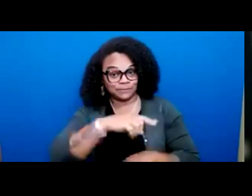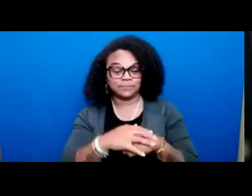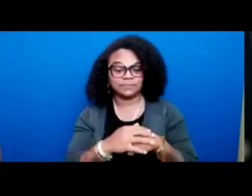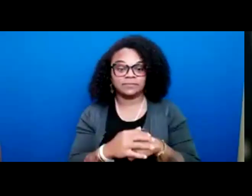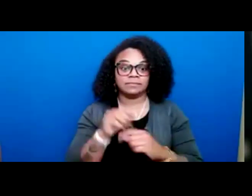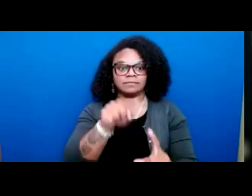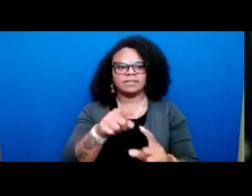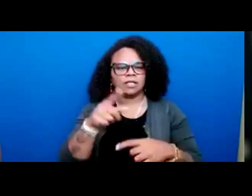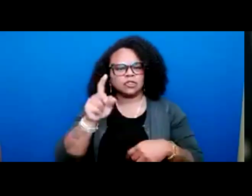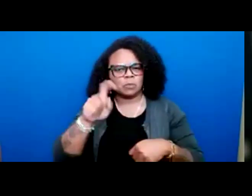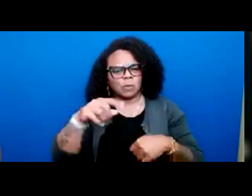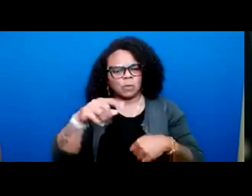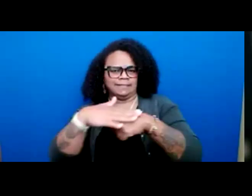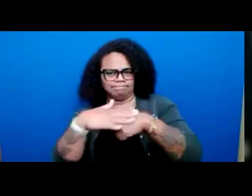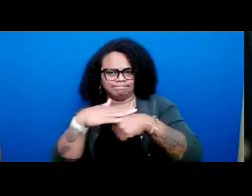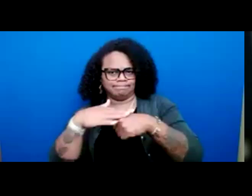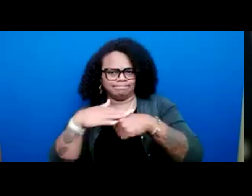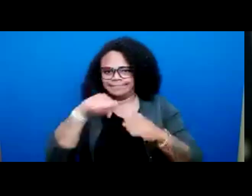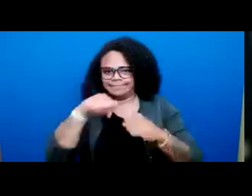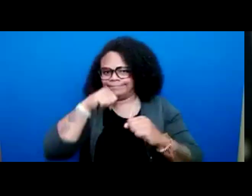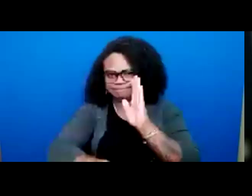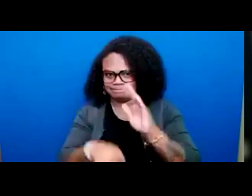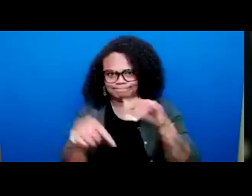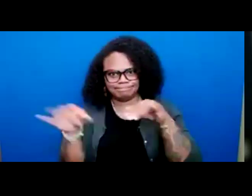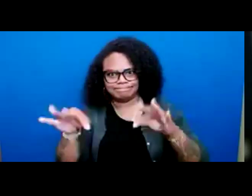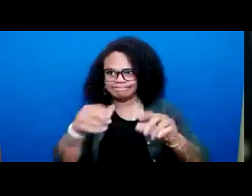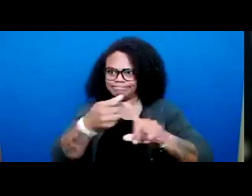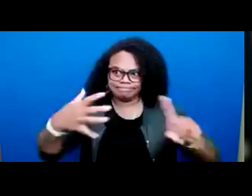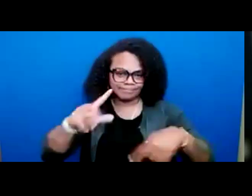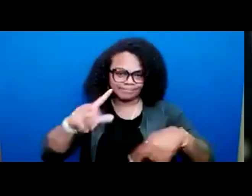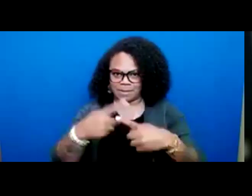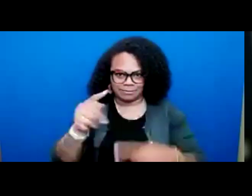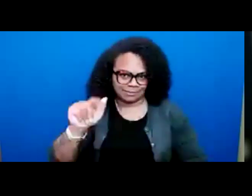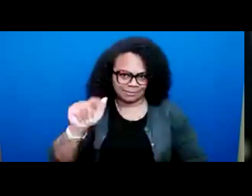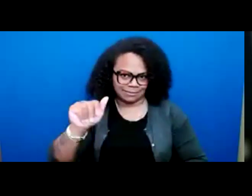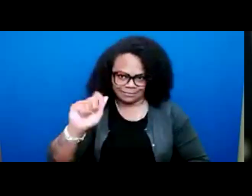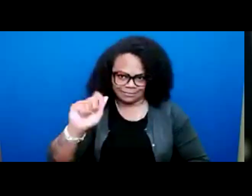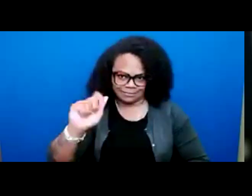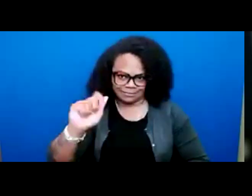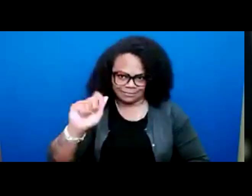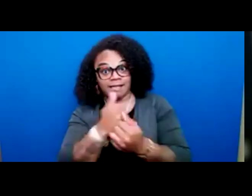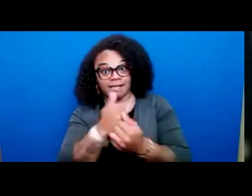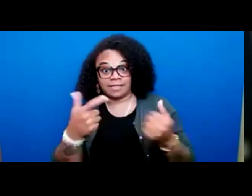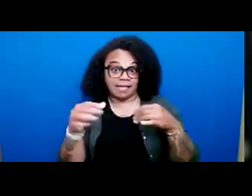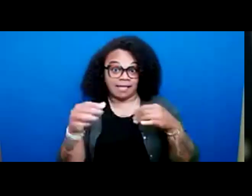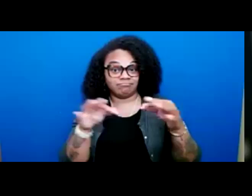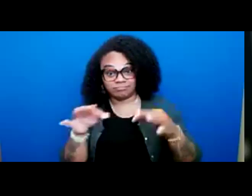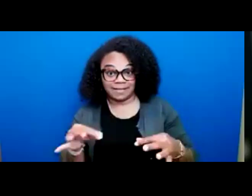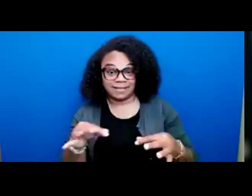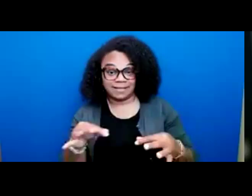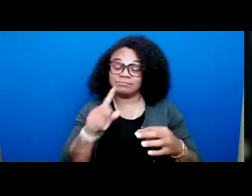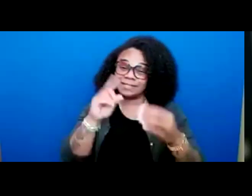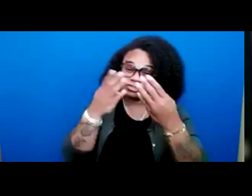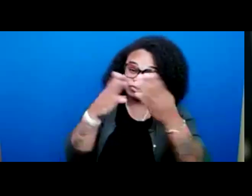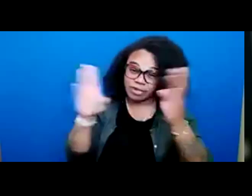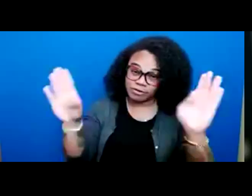high level tax implications view. Everything that I'm talking about, generally speaking, is either